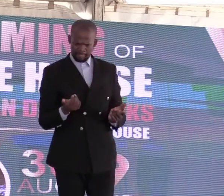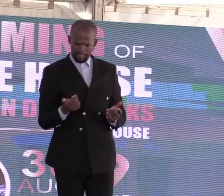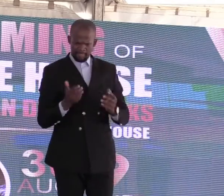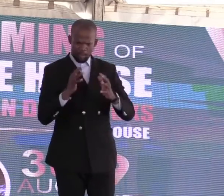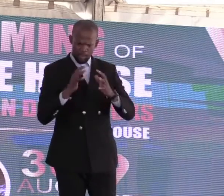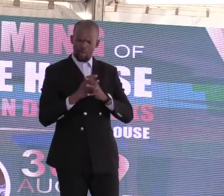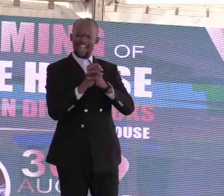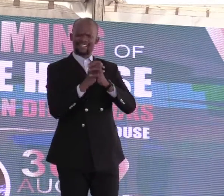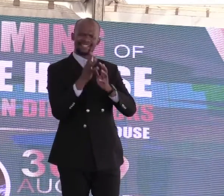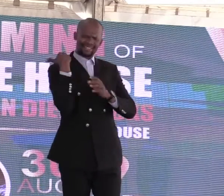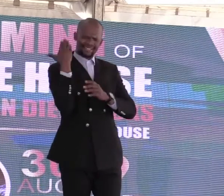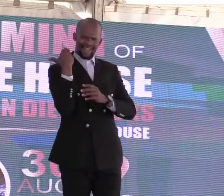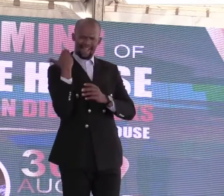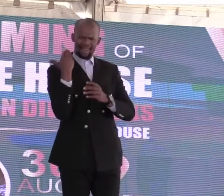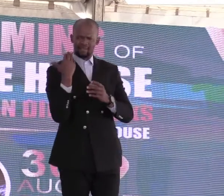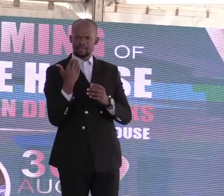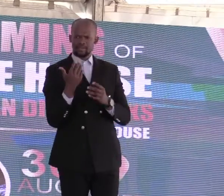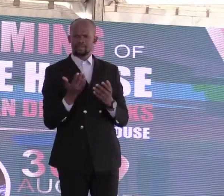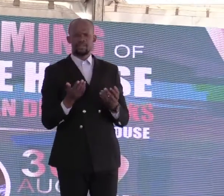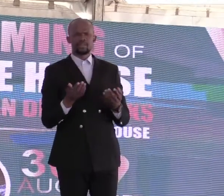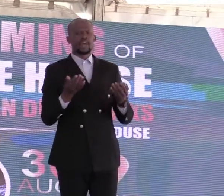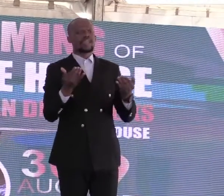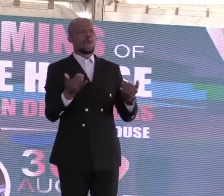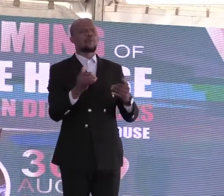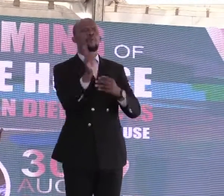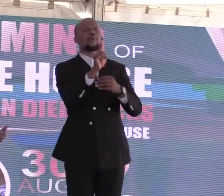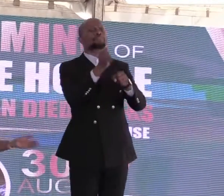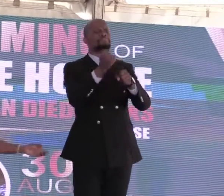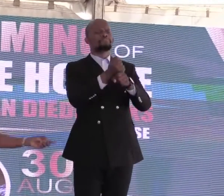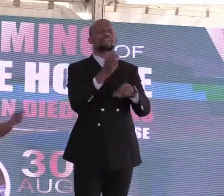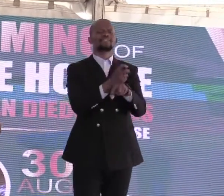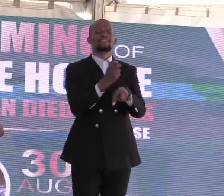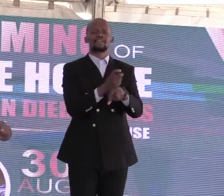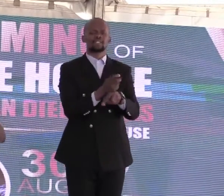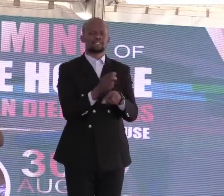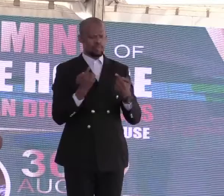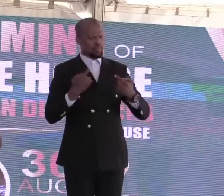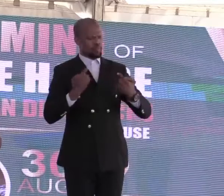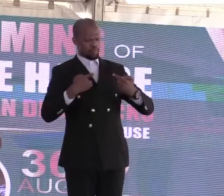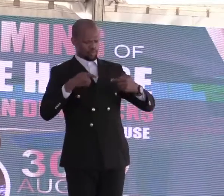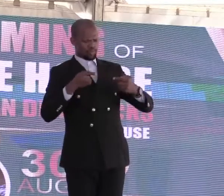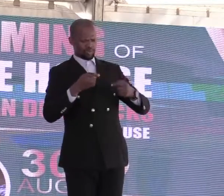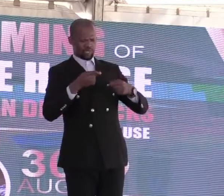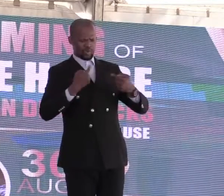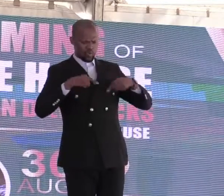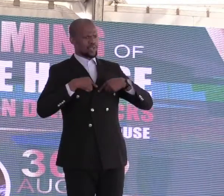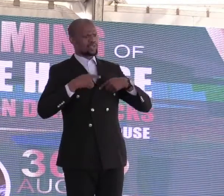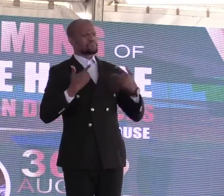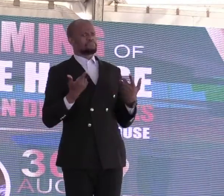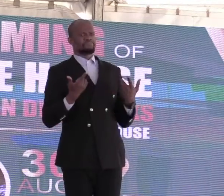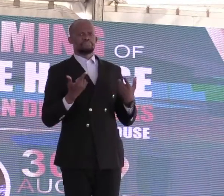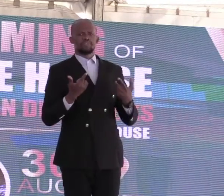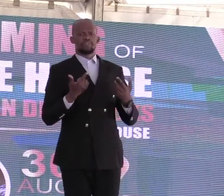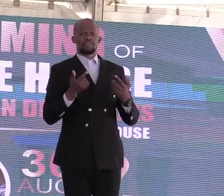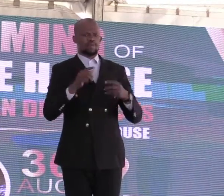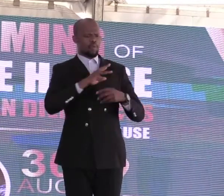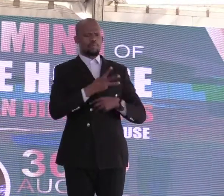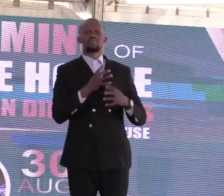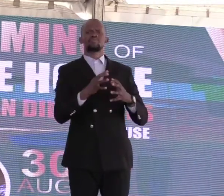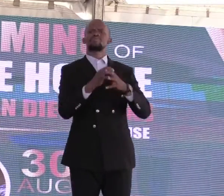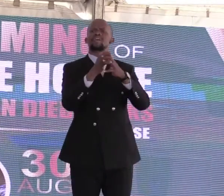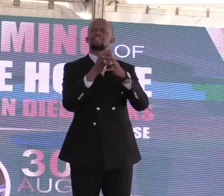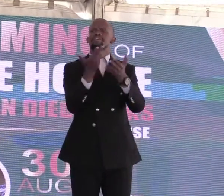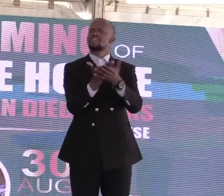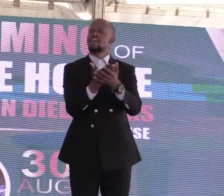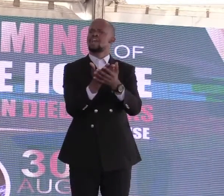then. What is it that is making it so difficult for us women to unite?